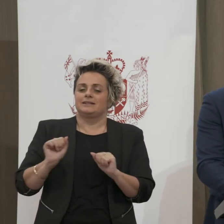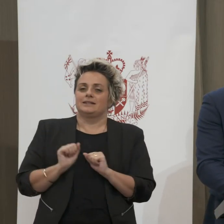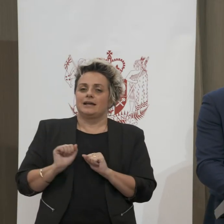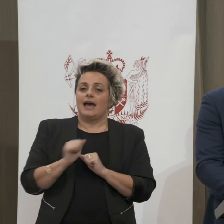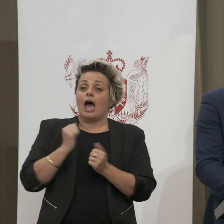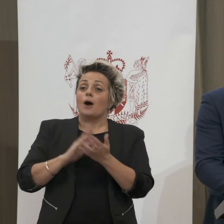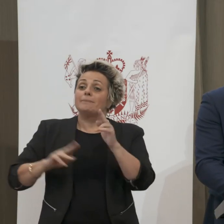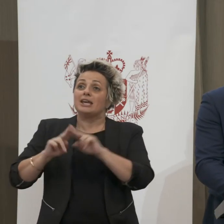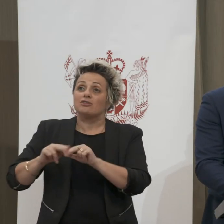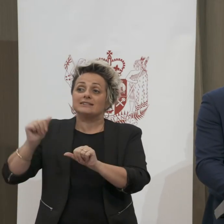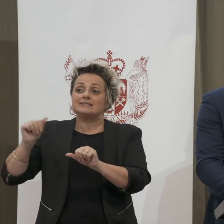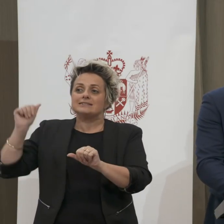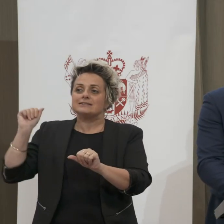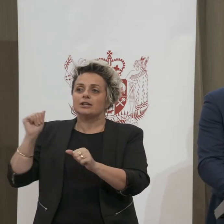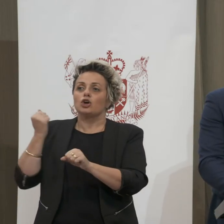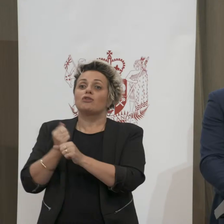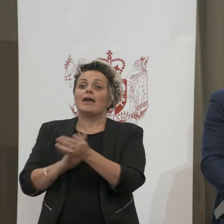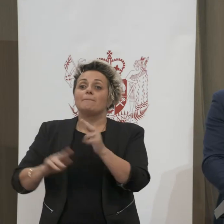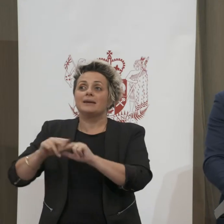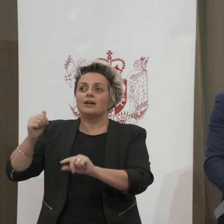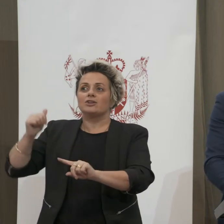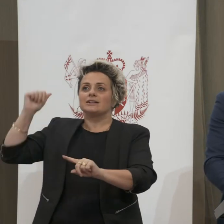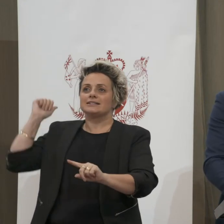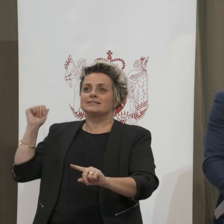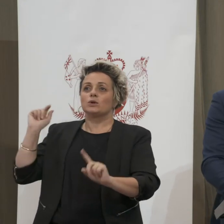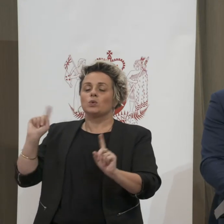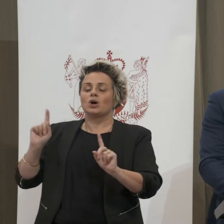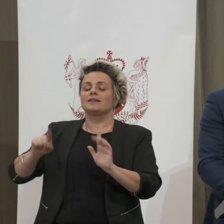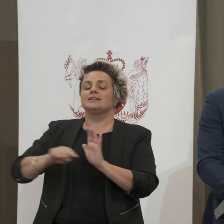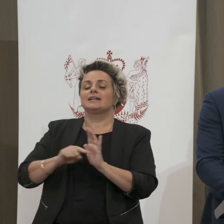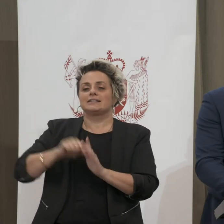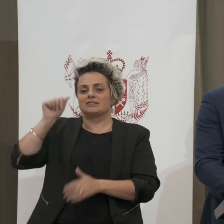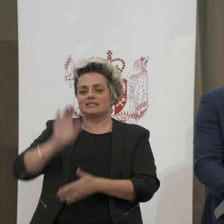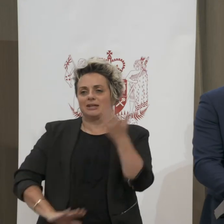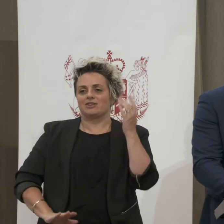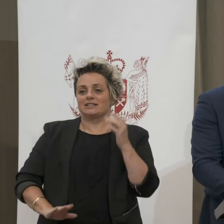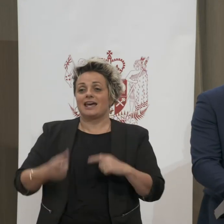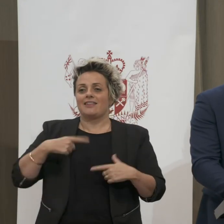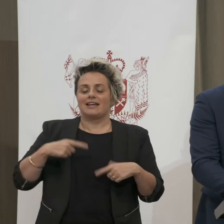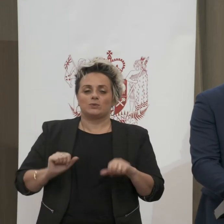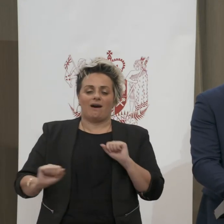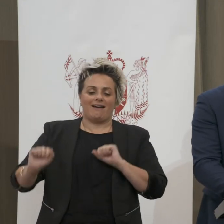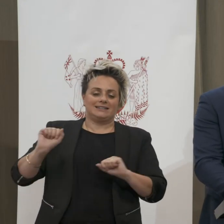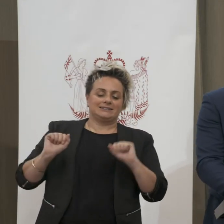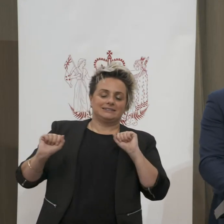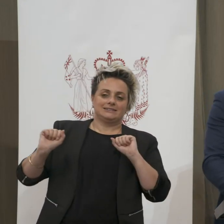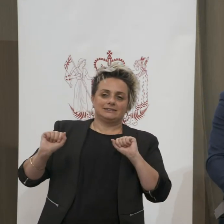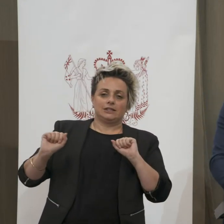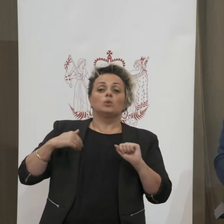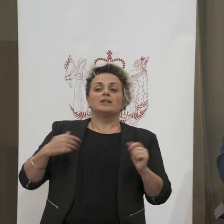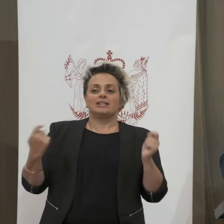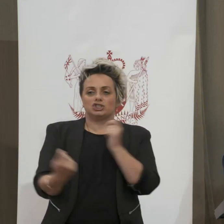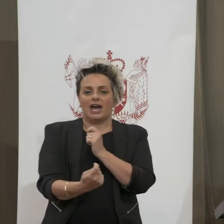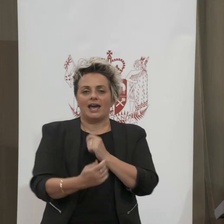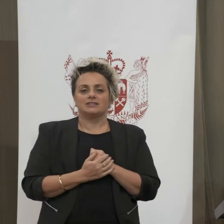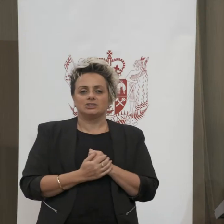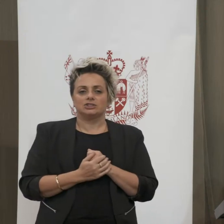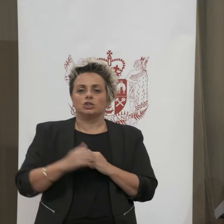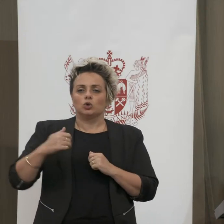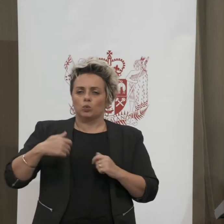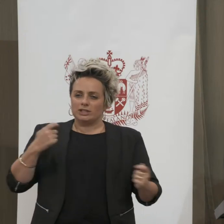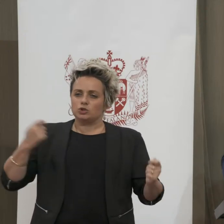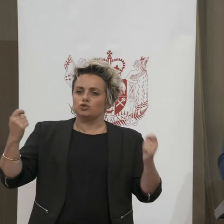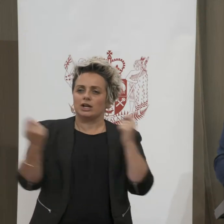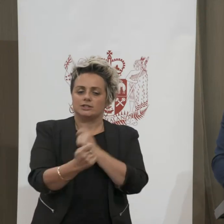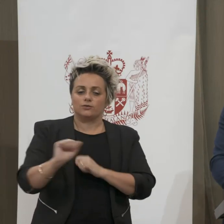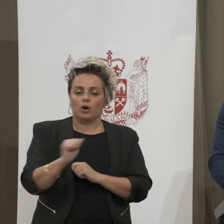our parents and grandparents, have been a negative one. That is why we must change. That is why we must